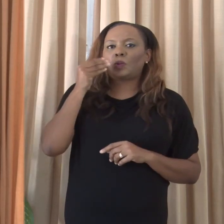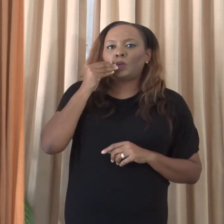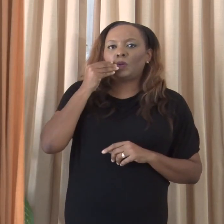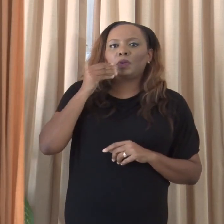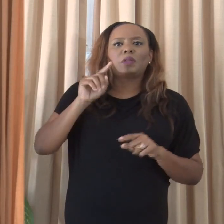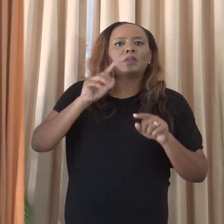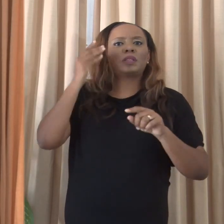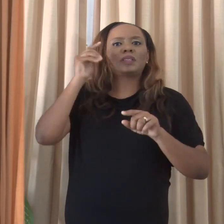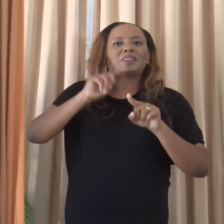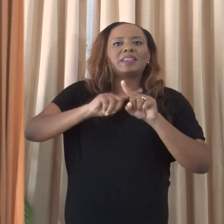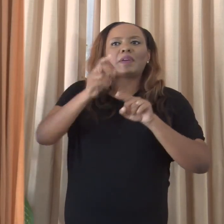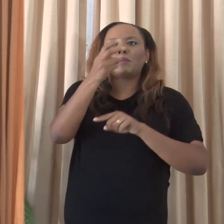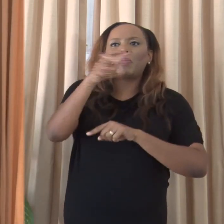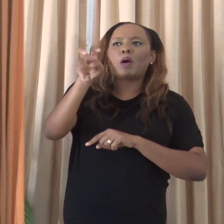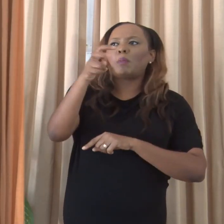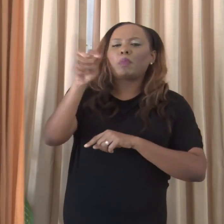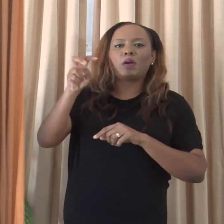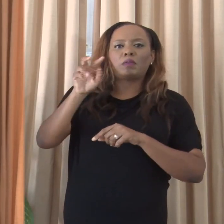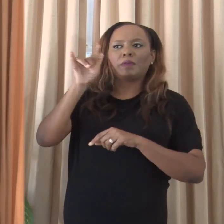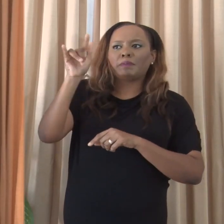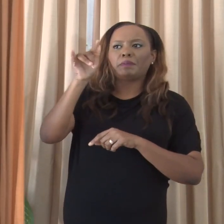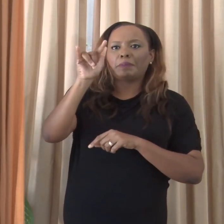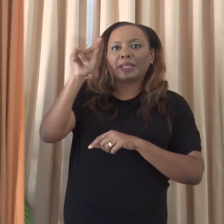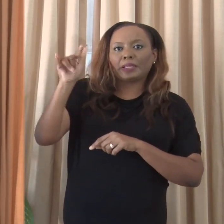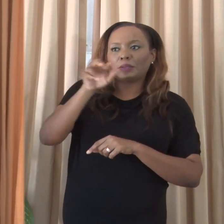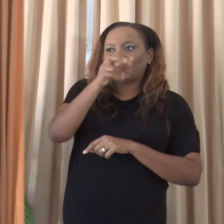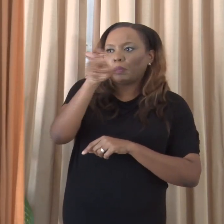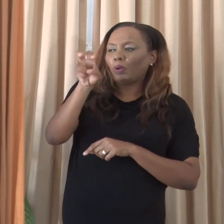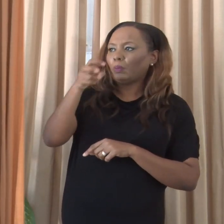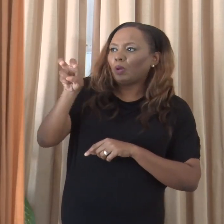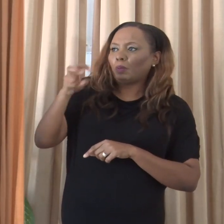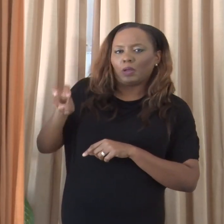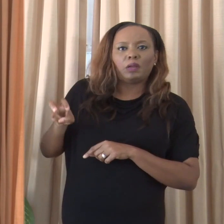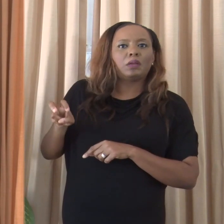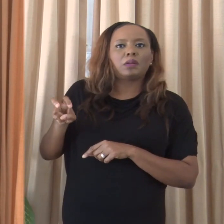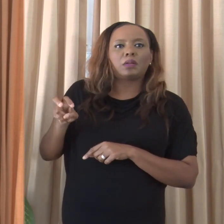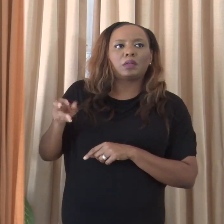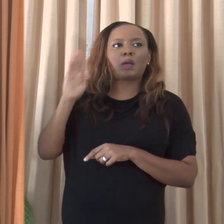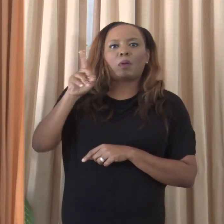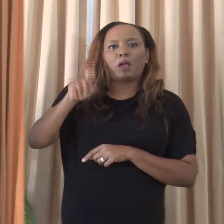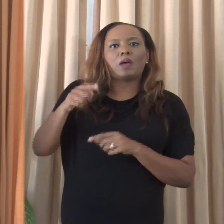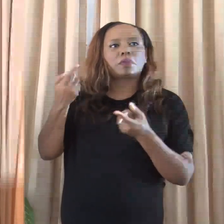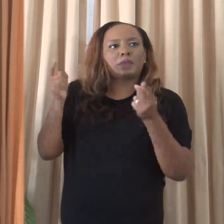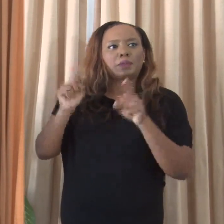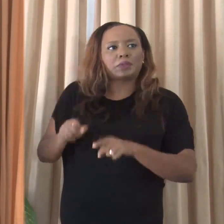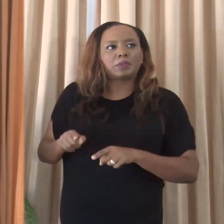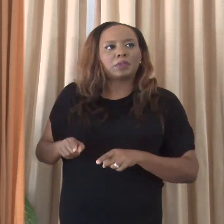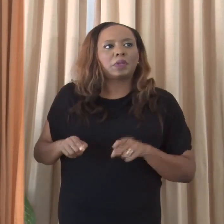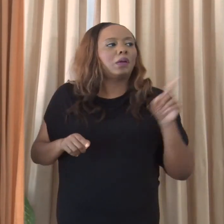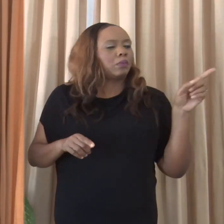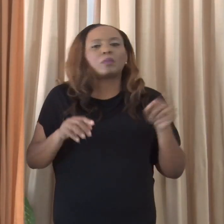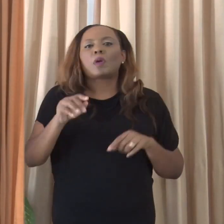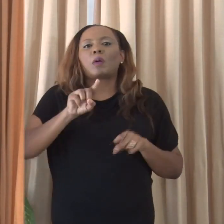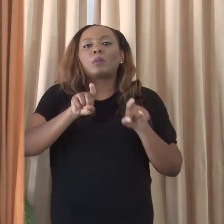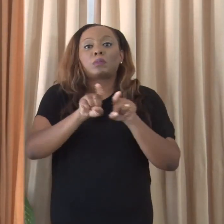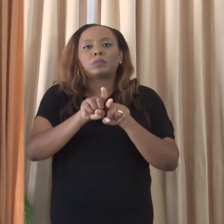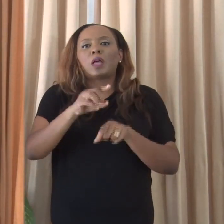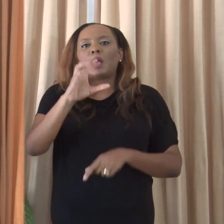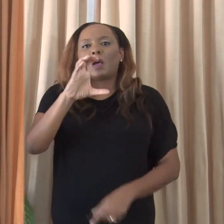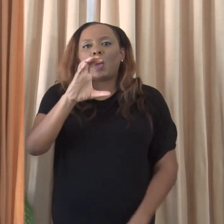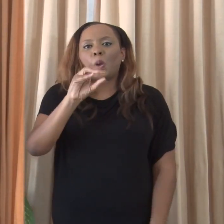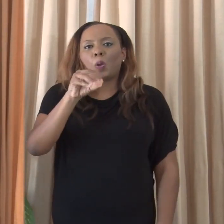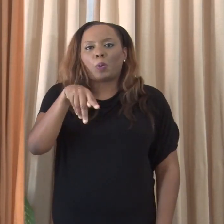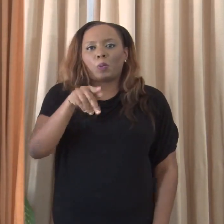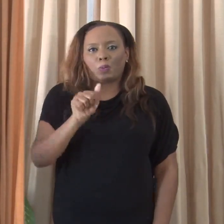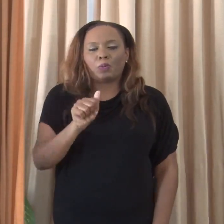Europe. And a similar type of approach would take place for those people. Yes, the other one was COPA. You can